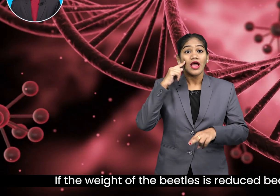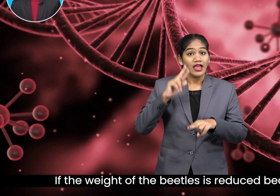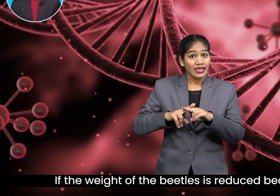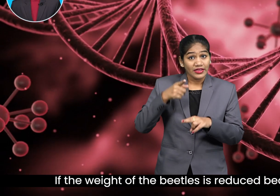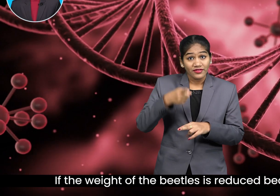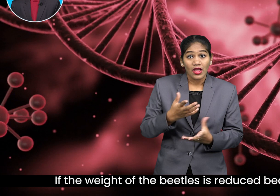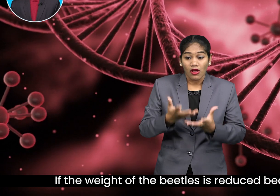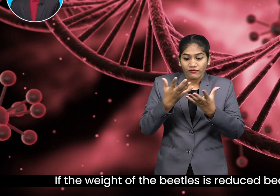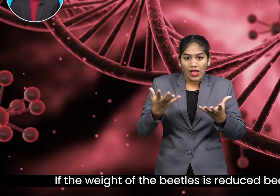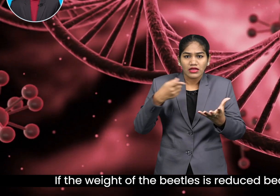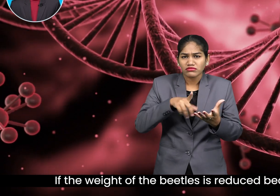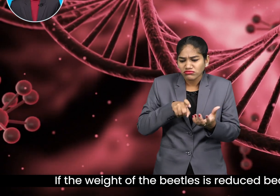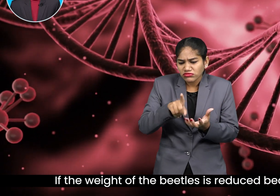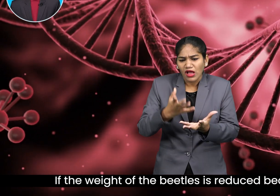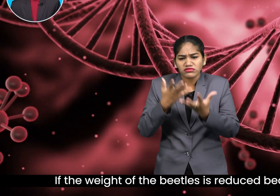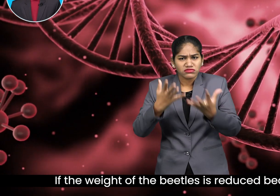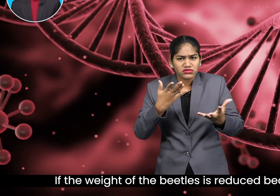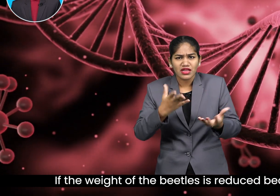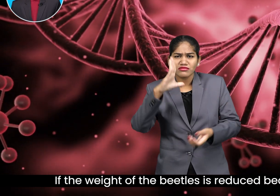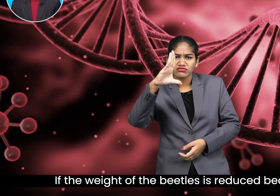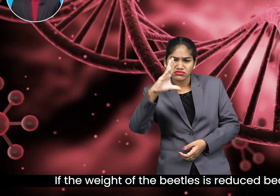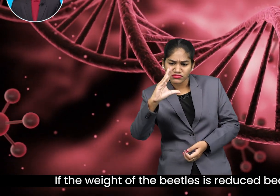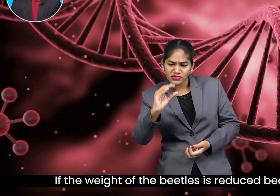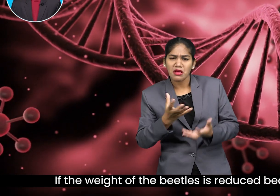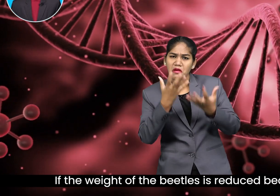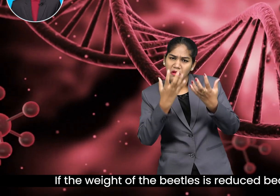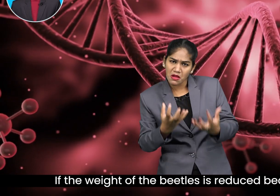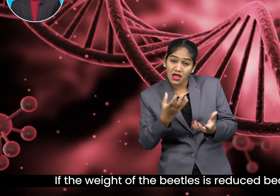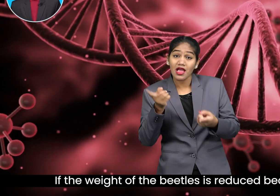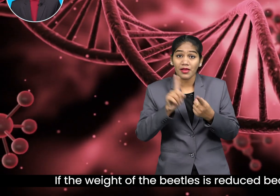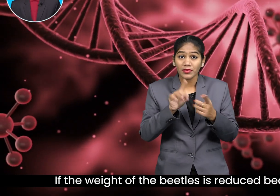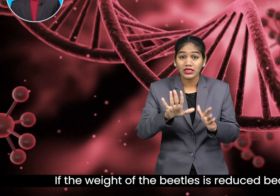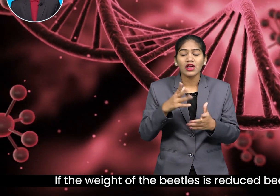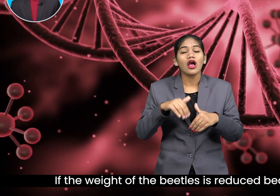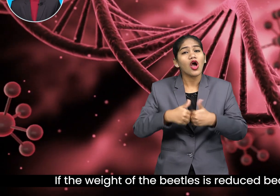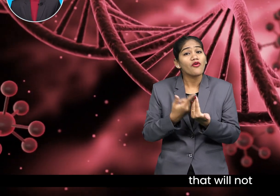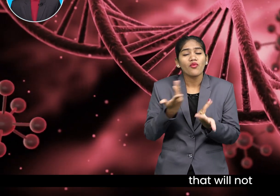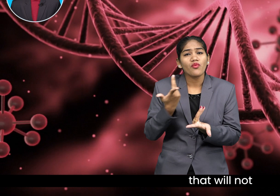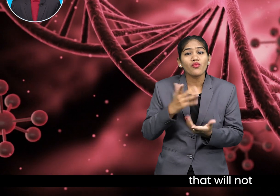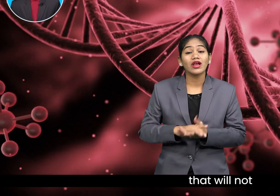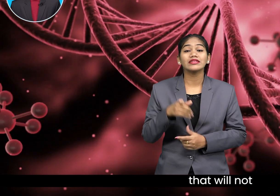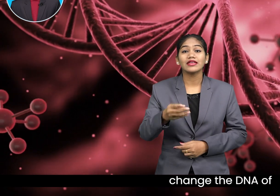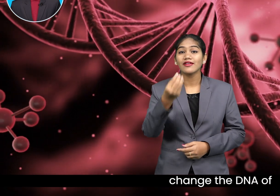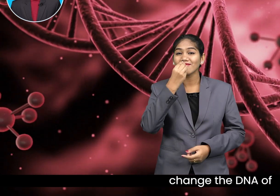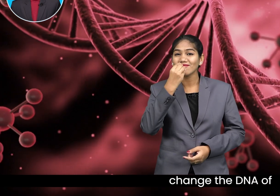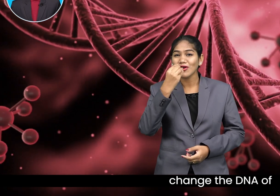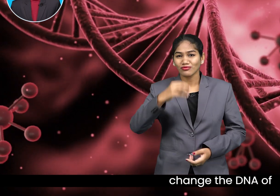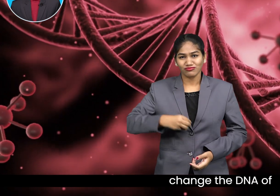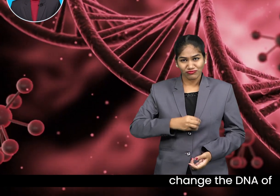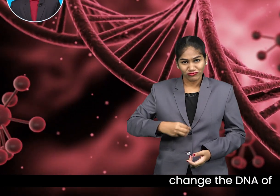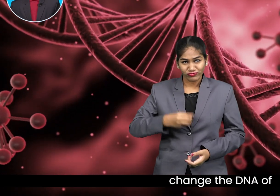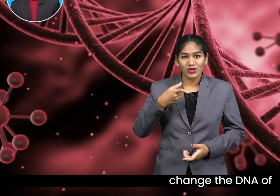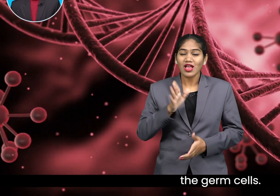If the weight of the beetles is reduced because of starvation, that will not change